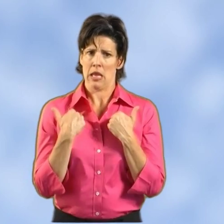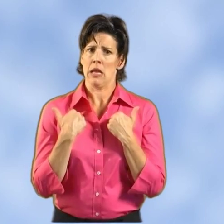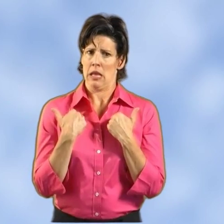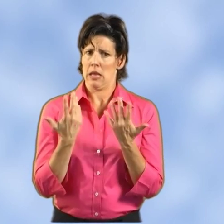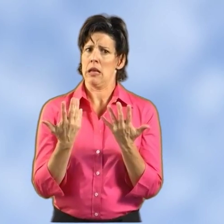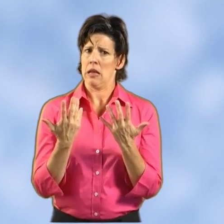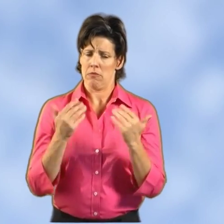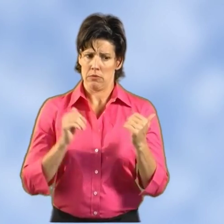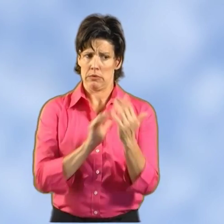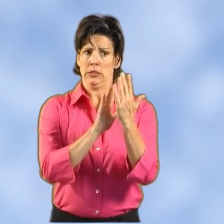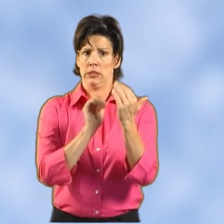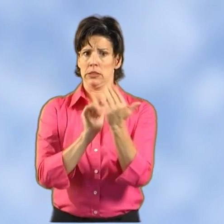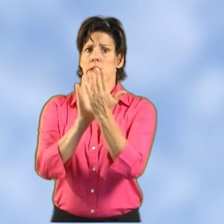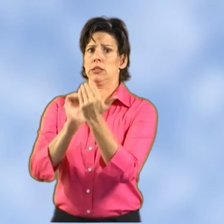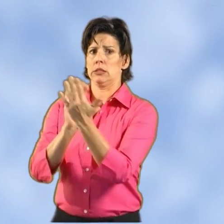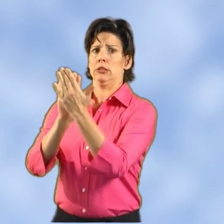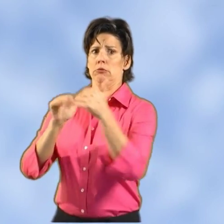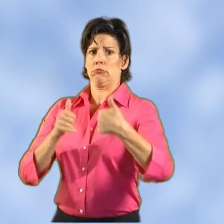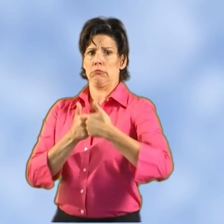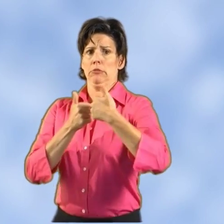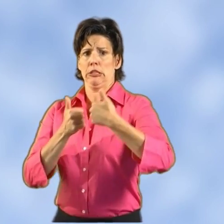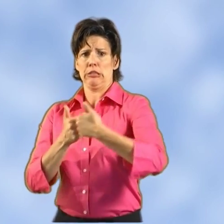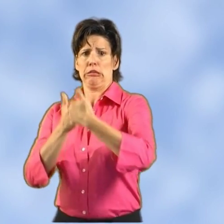But that difficulties are certainly normal.